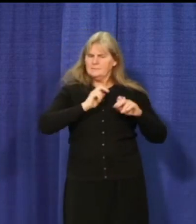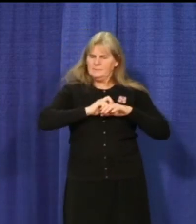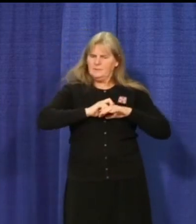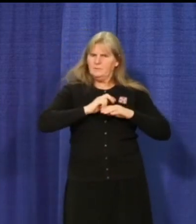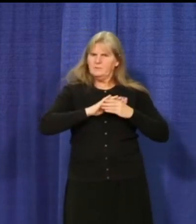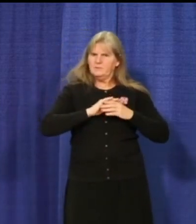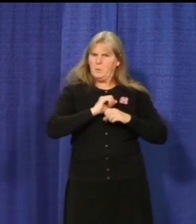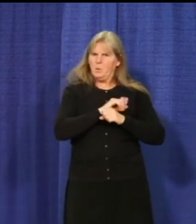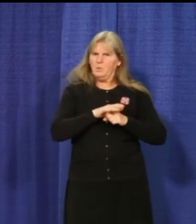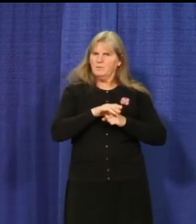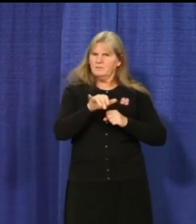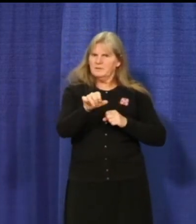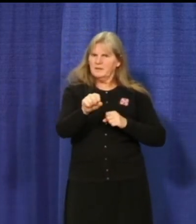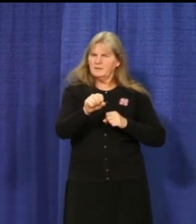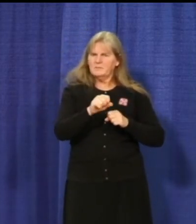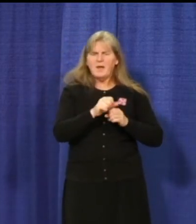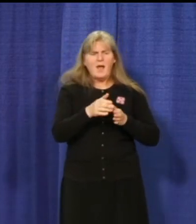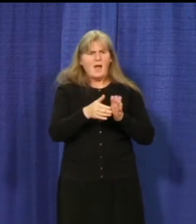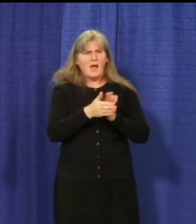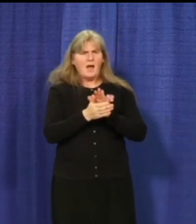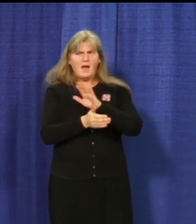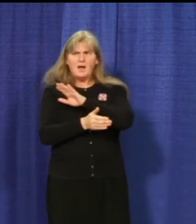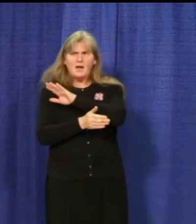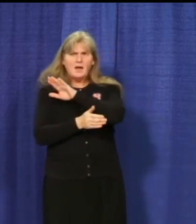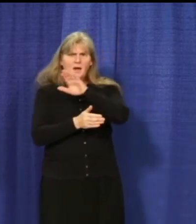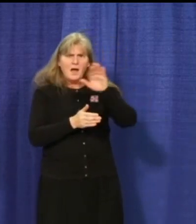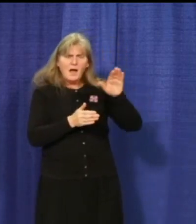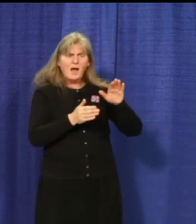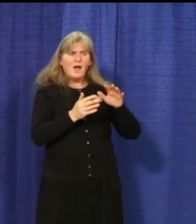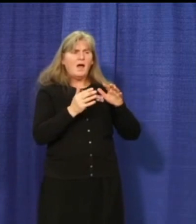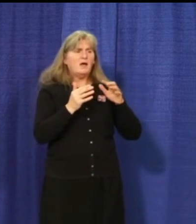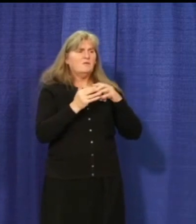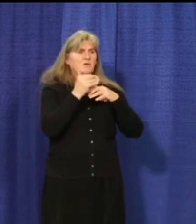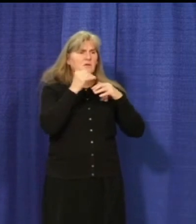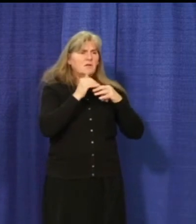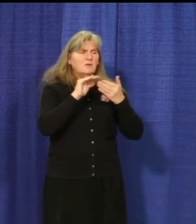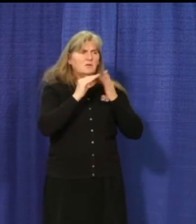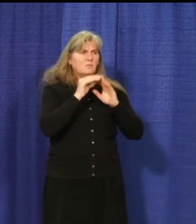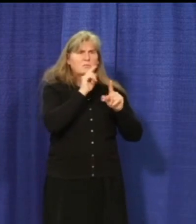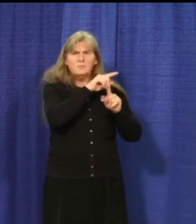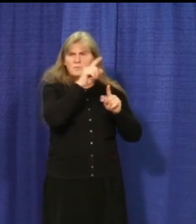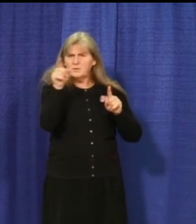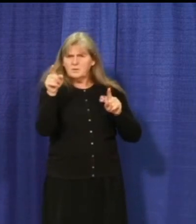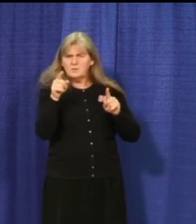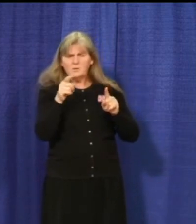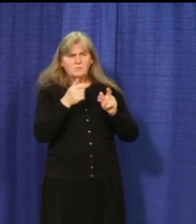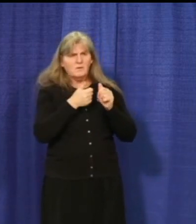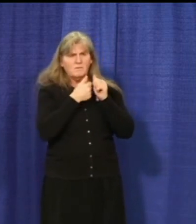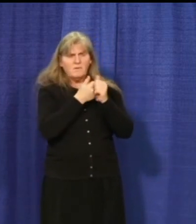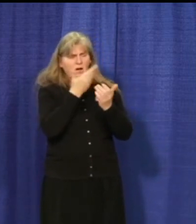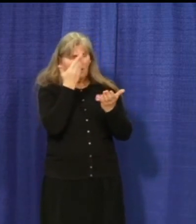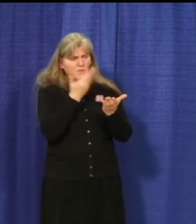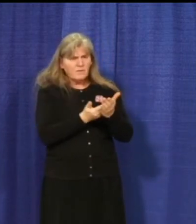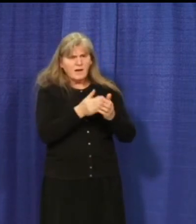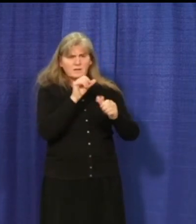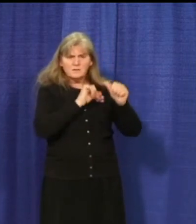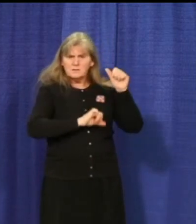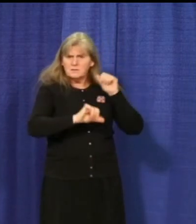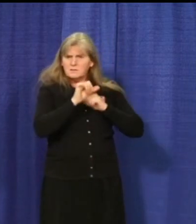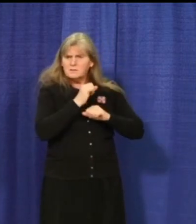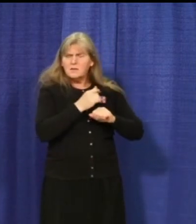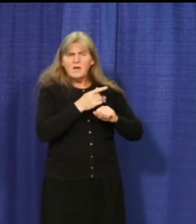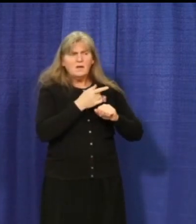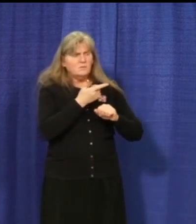asked in every community is, if your fear is based upon the science and we can work together to make sure that we mediate any of your concerns, then we can work